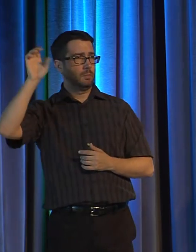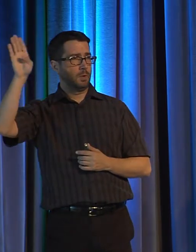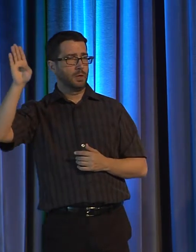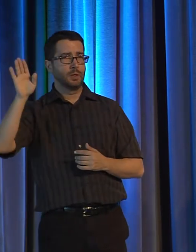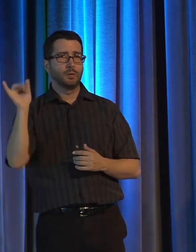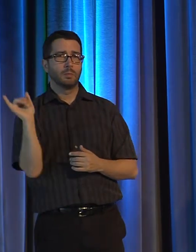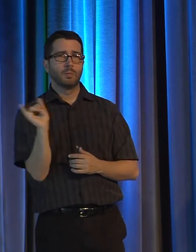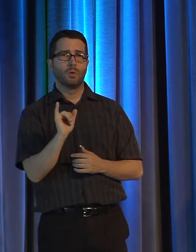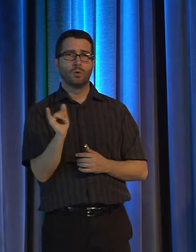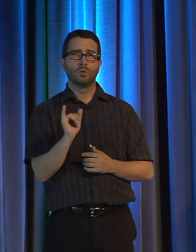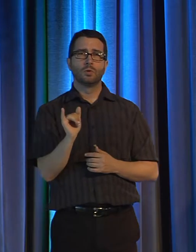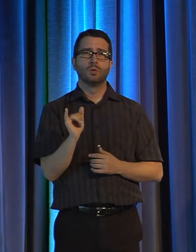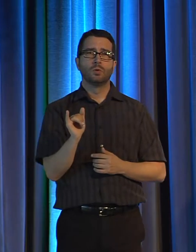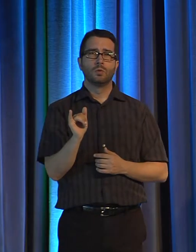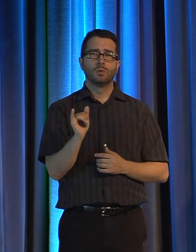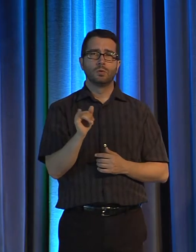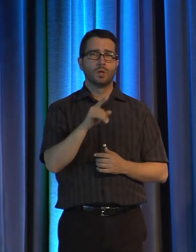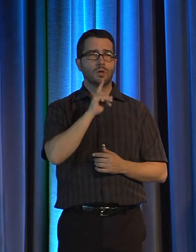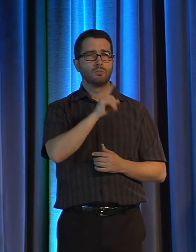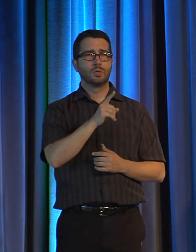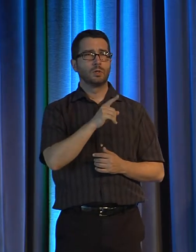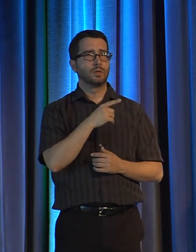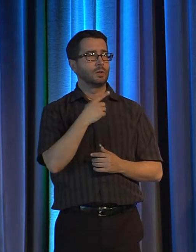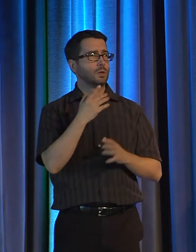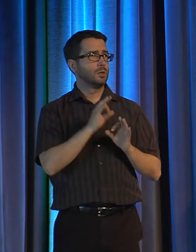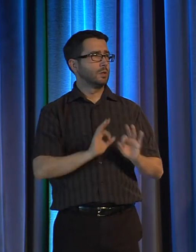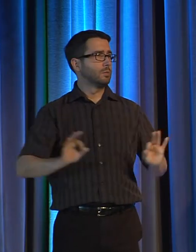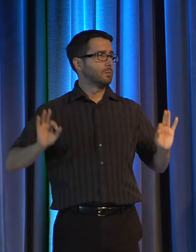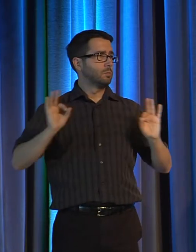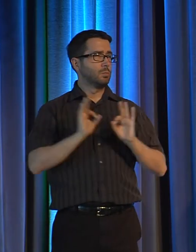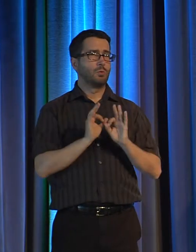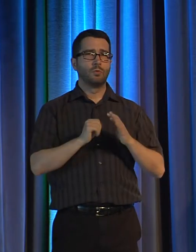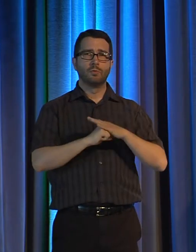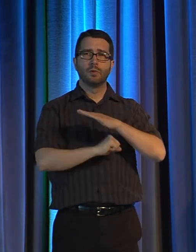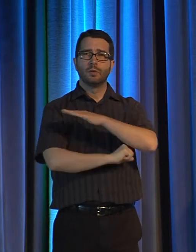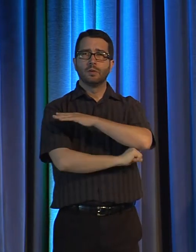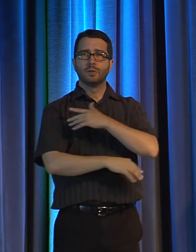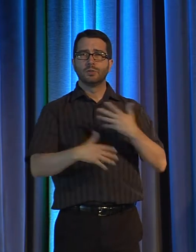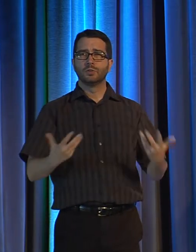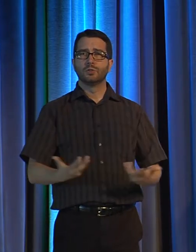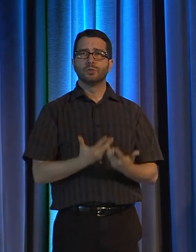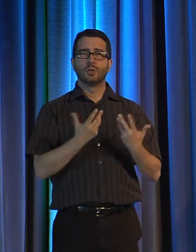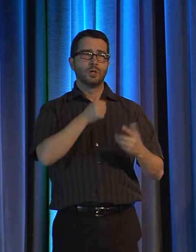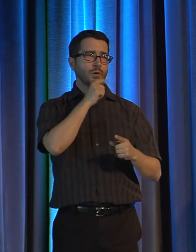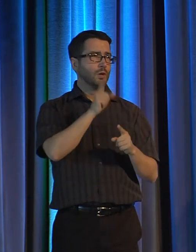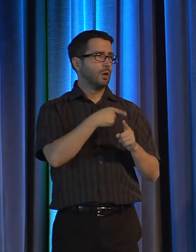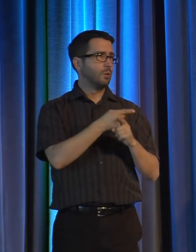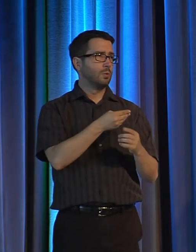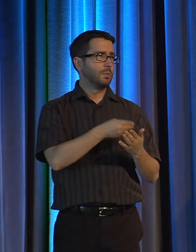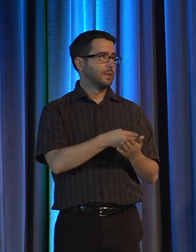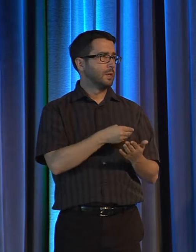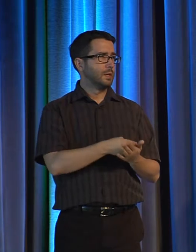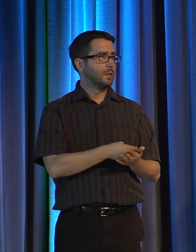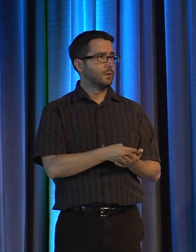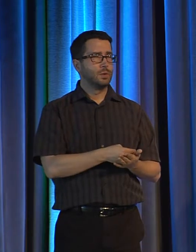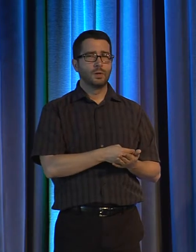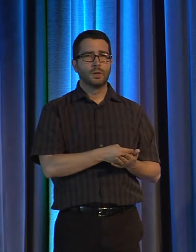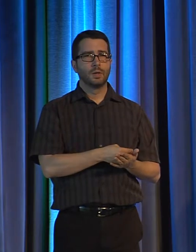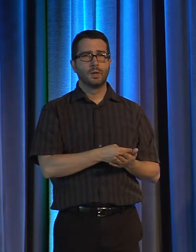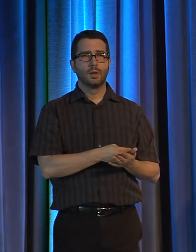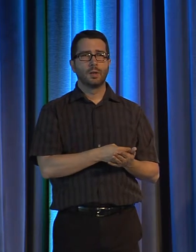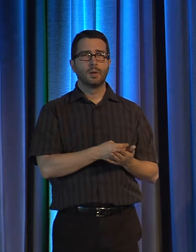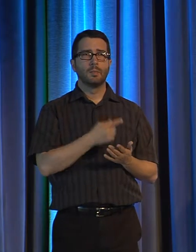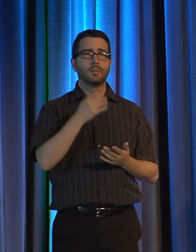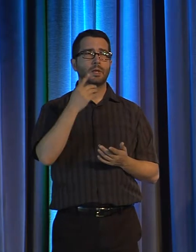also just how significantly important foundations are, not just for the money, but because they are